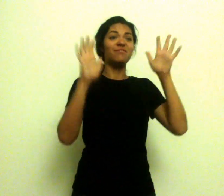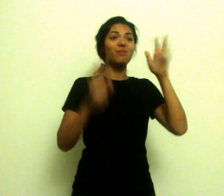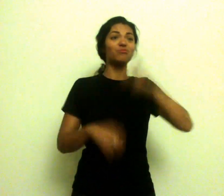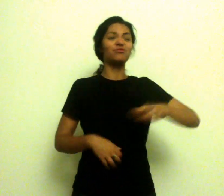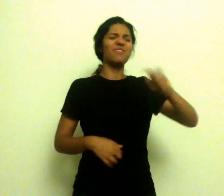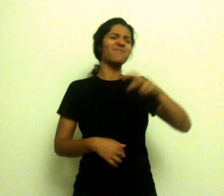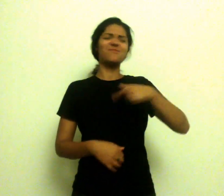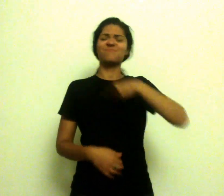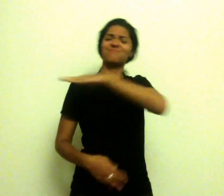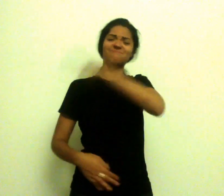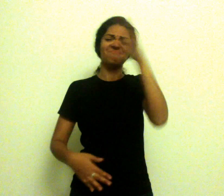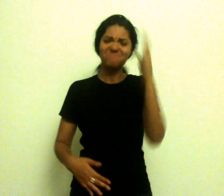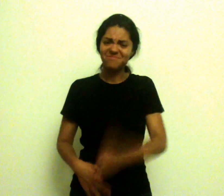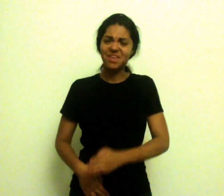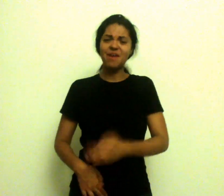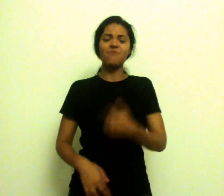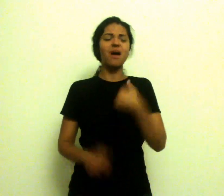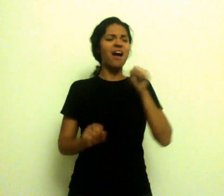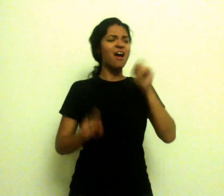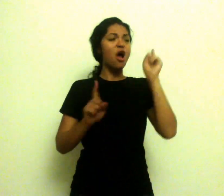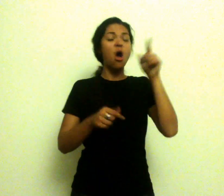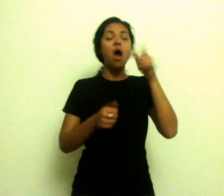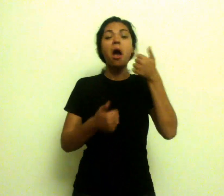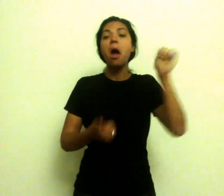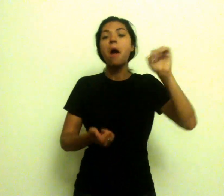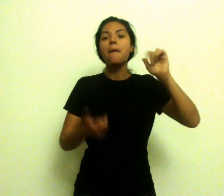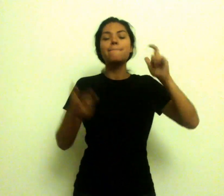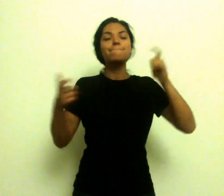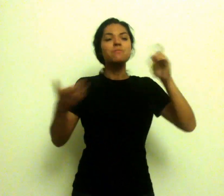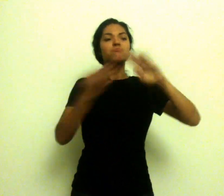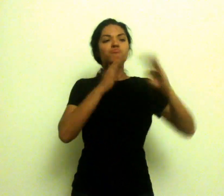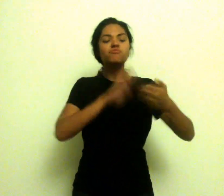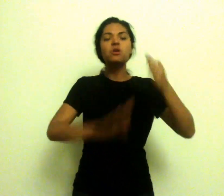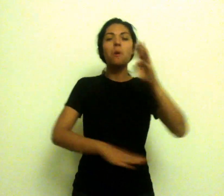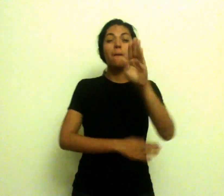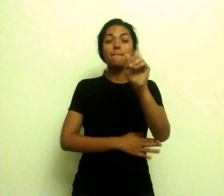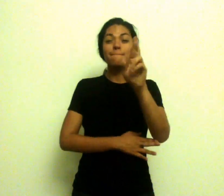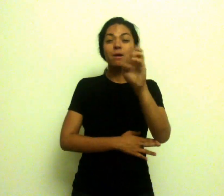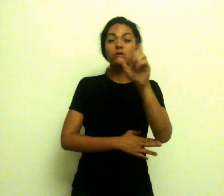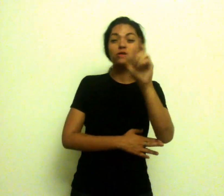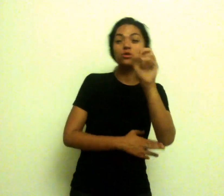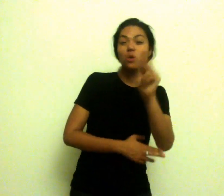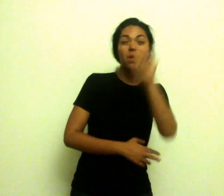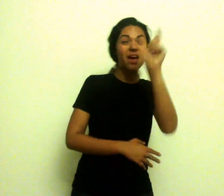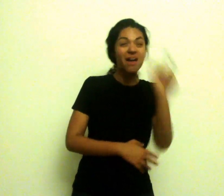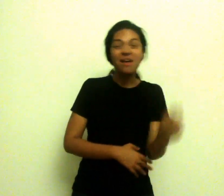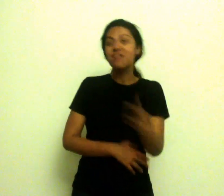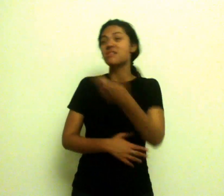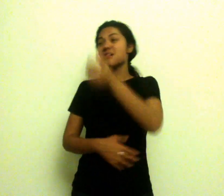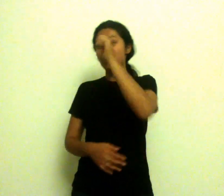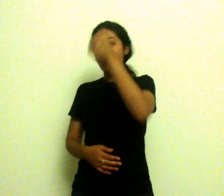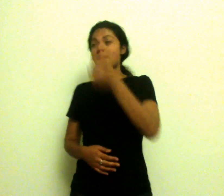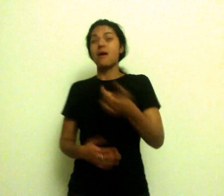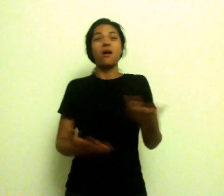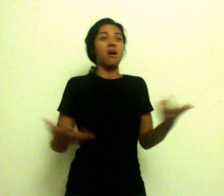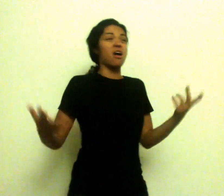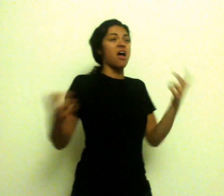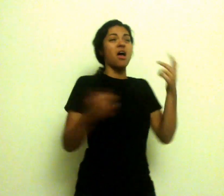in Bombay or in Barcelona and get on the phone and call a good friend. And it's wonderful to hear